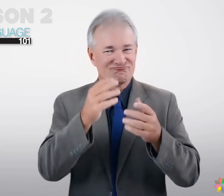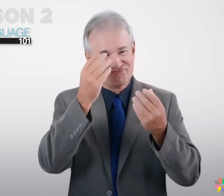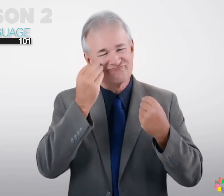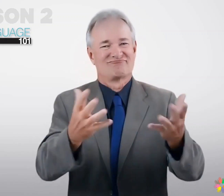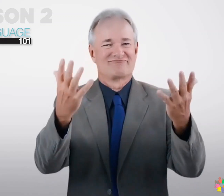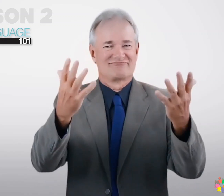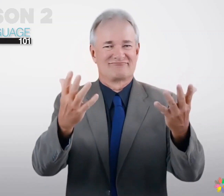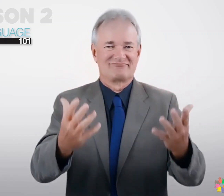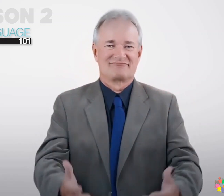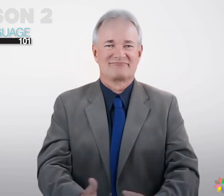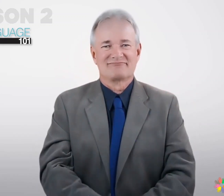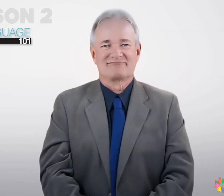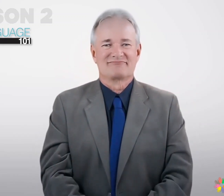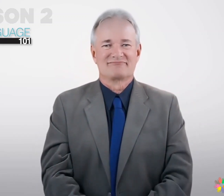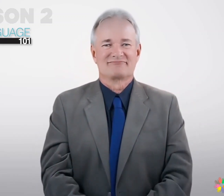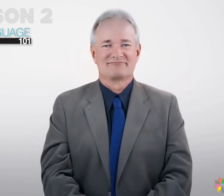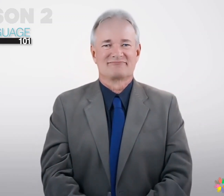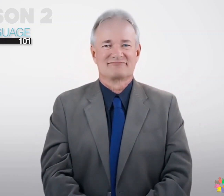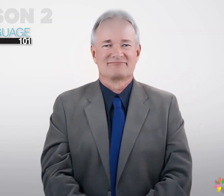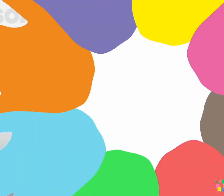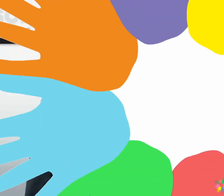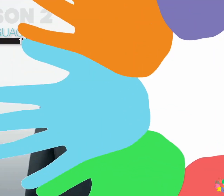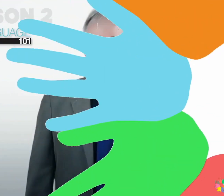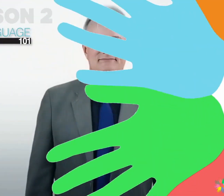important. Just letting you know.